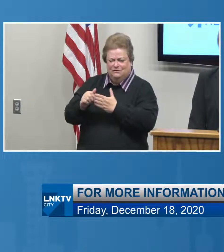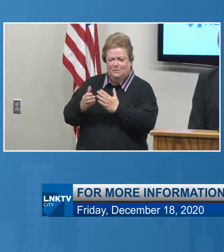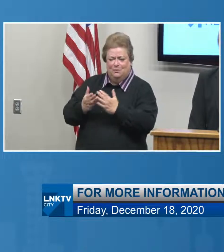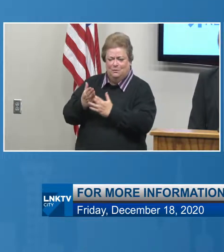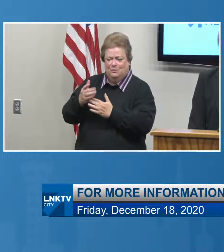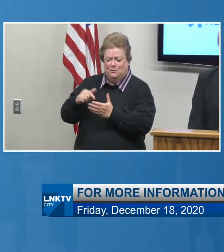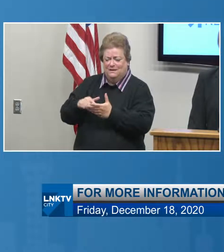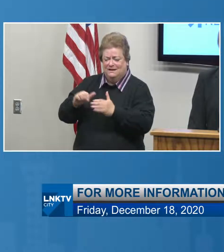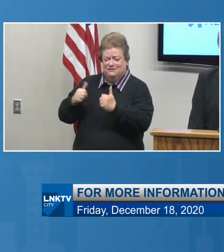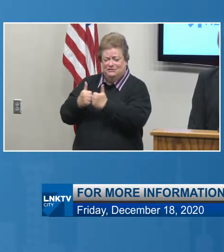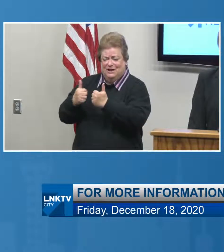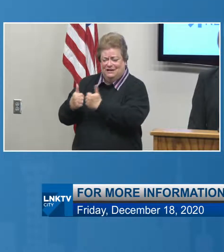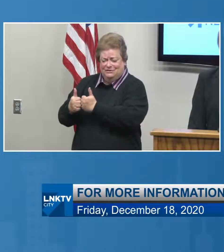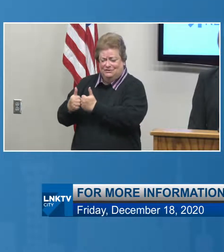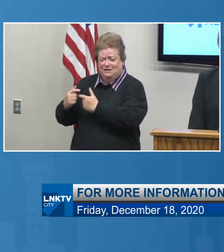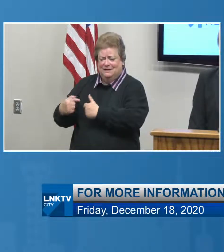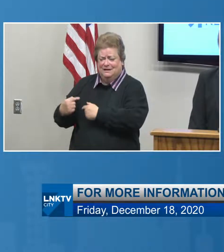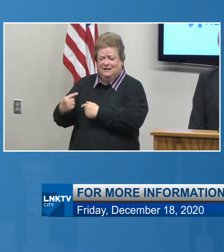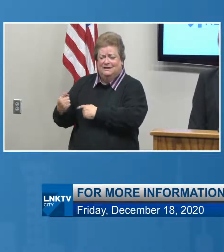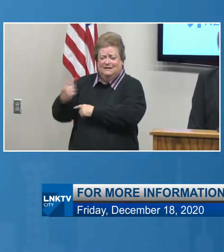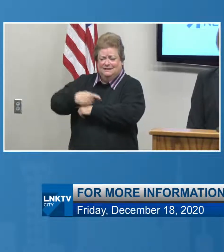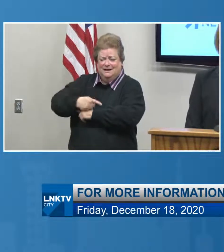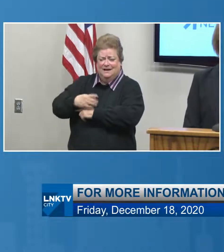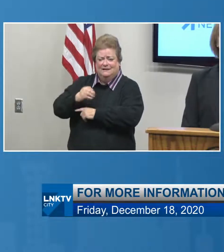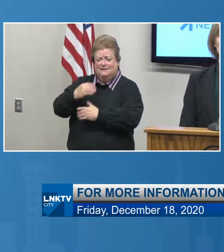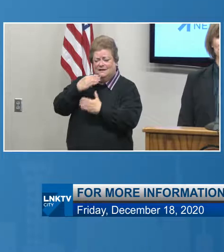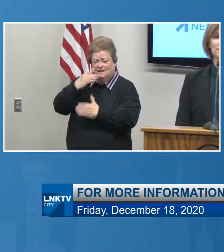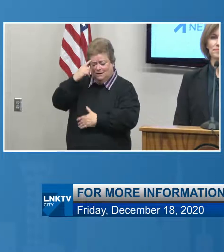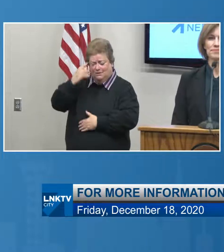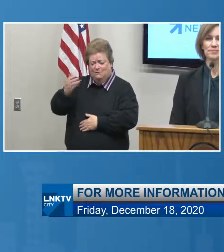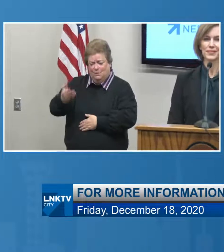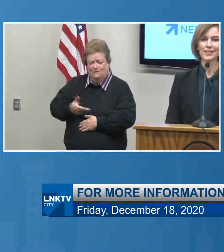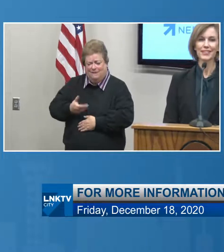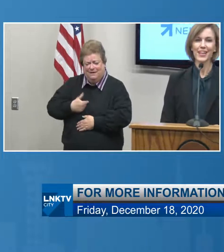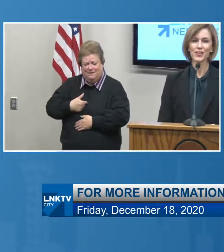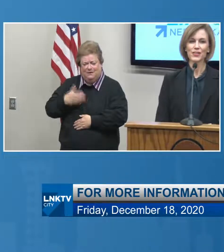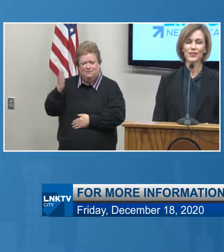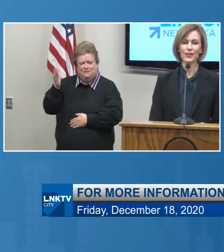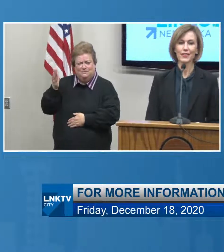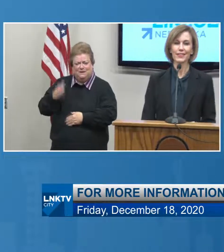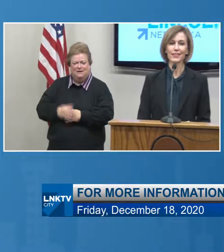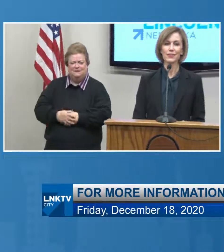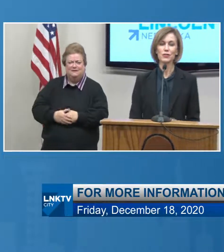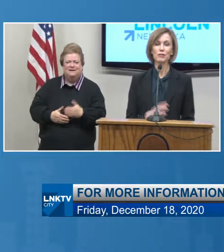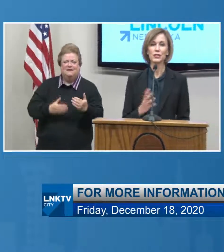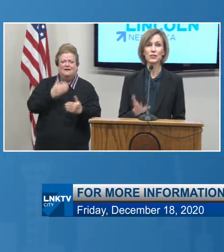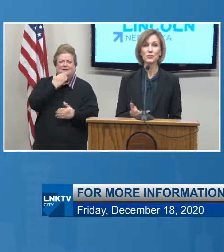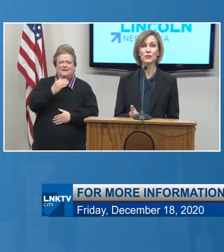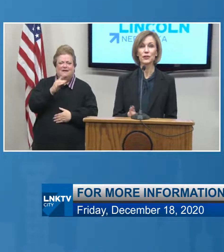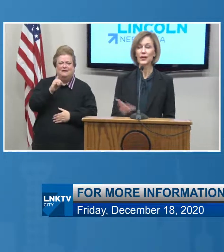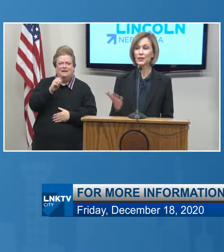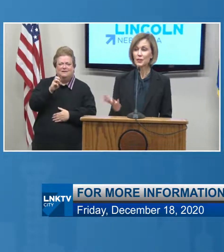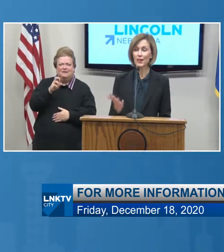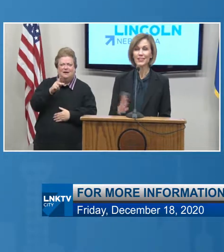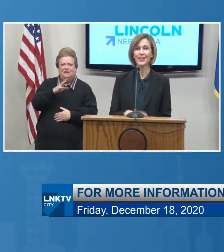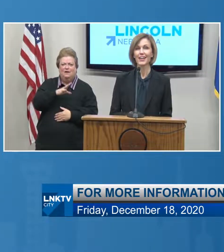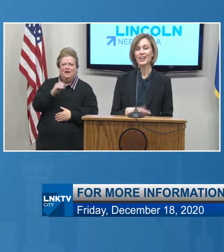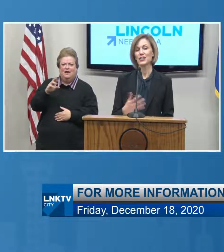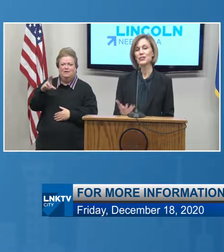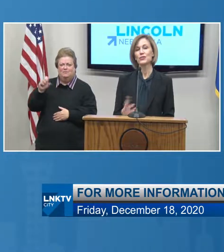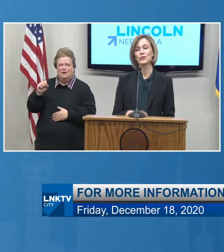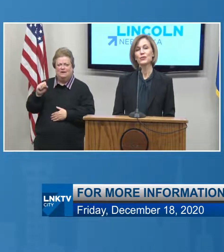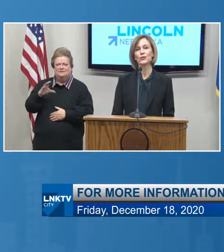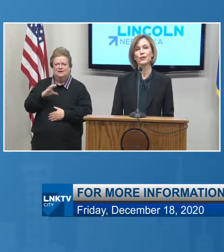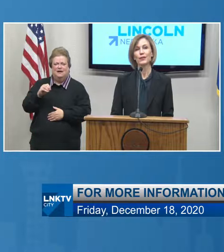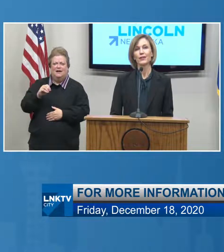challenging days. And thanks again for the invite this afternoon. Thank you, Derek. Thank you so much to you and Russ